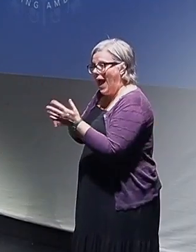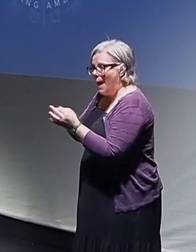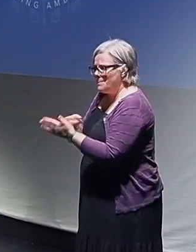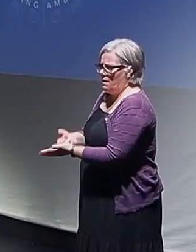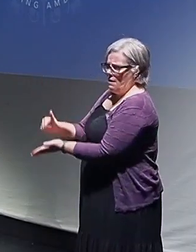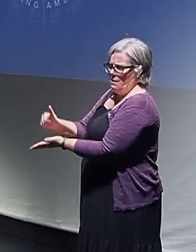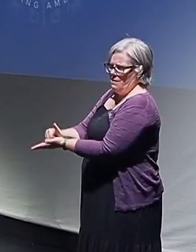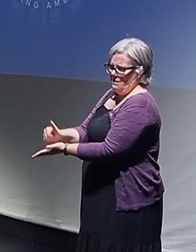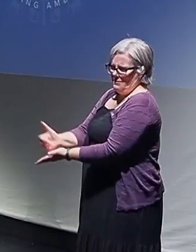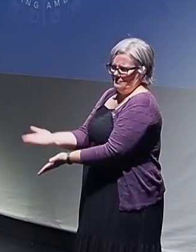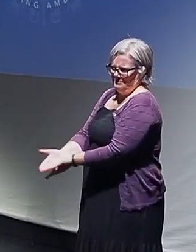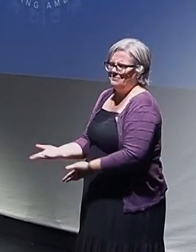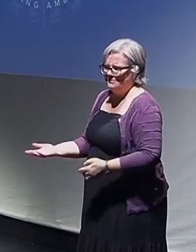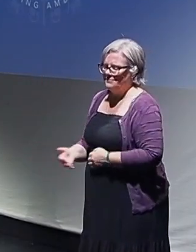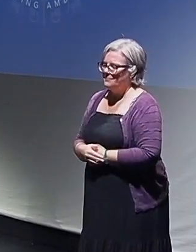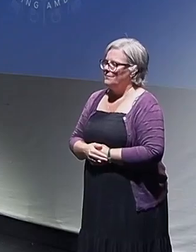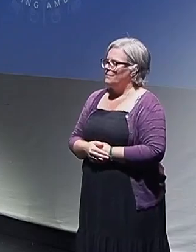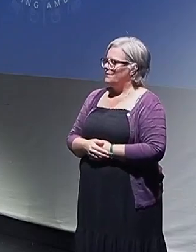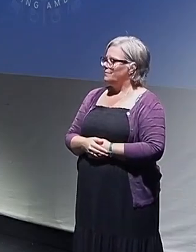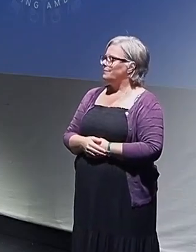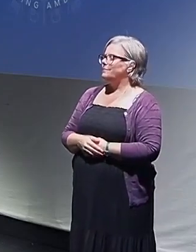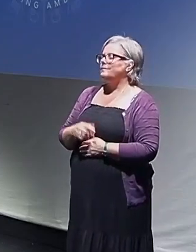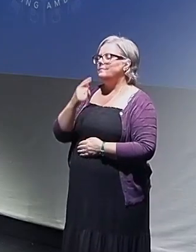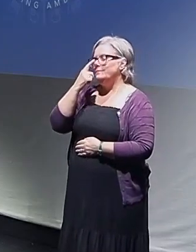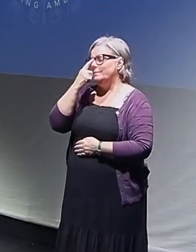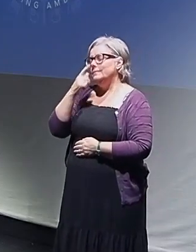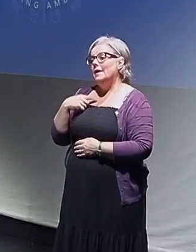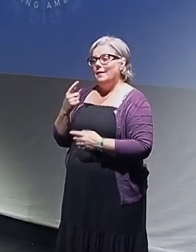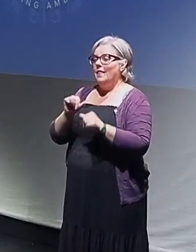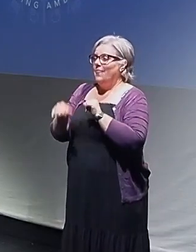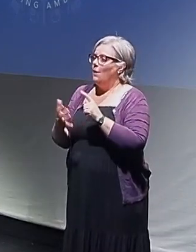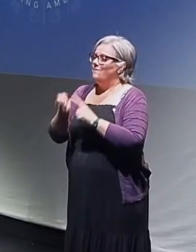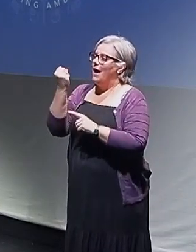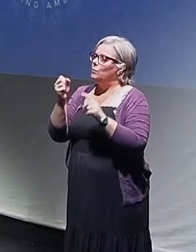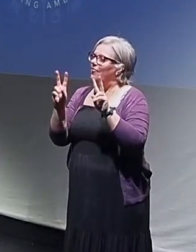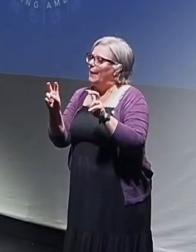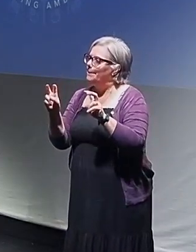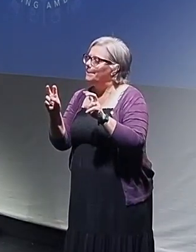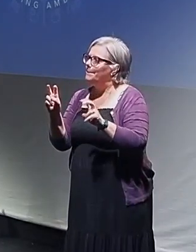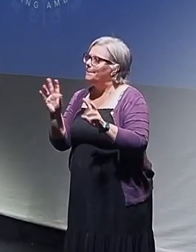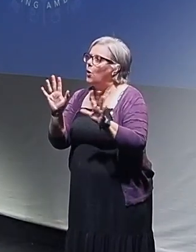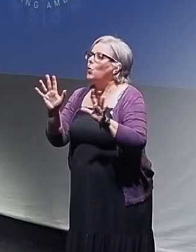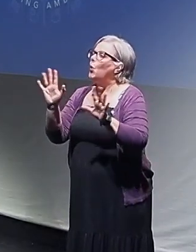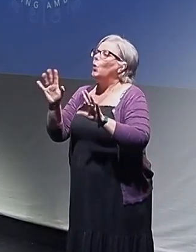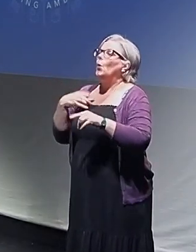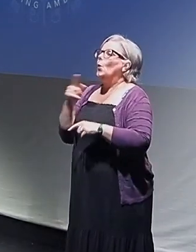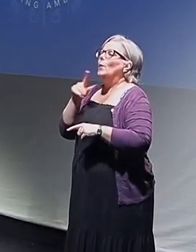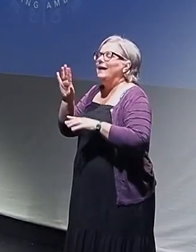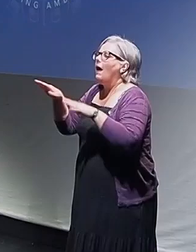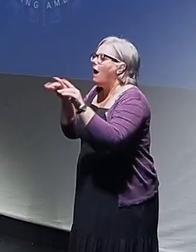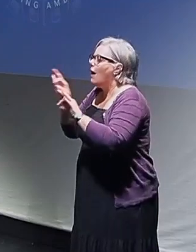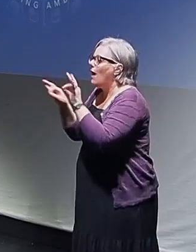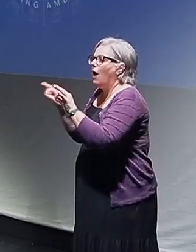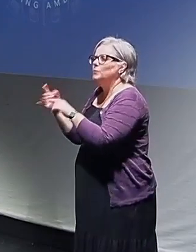do that. And then we found a theme. Well, we didn't find a theme. We sent out artists, and we were talking about a Pride